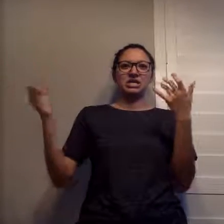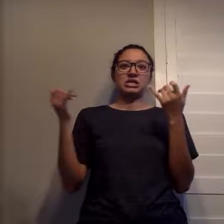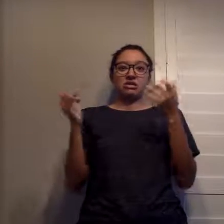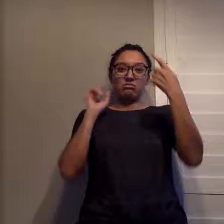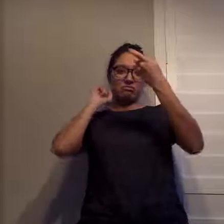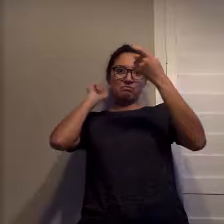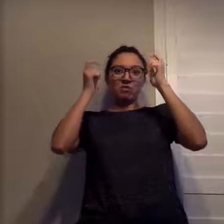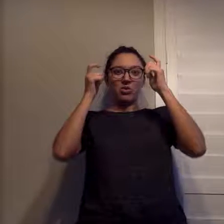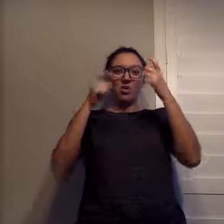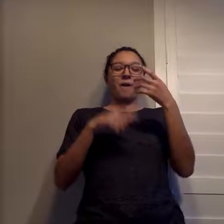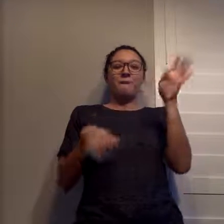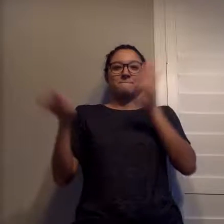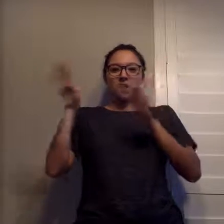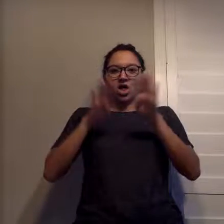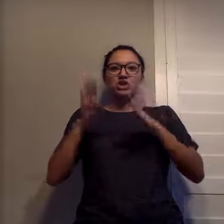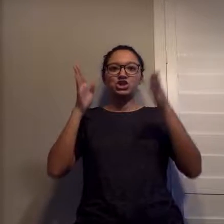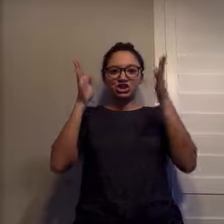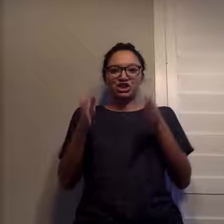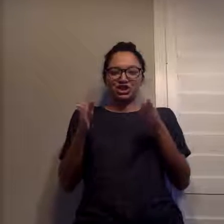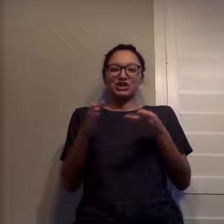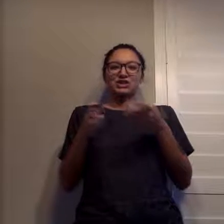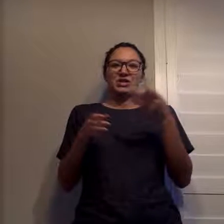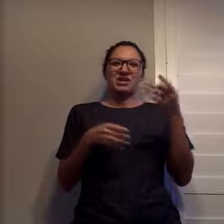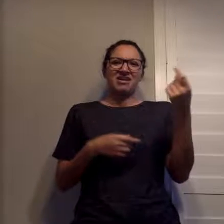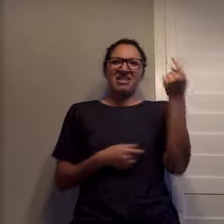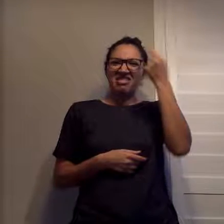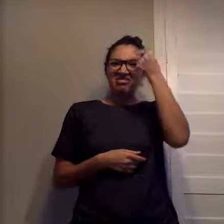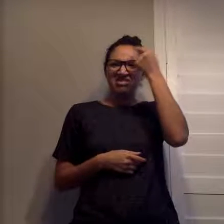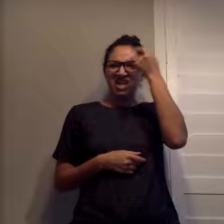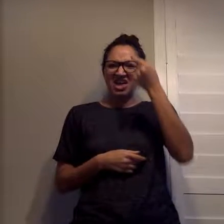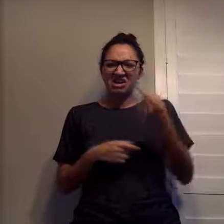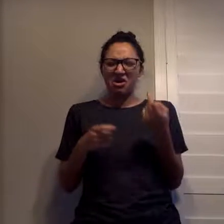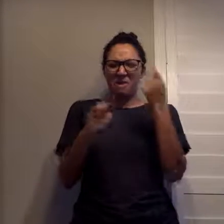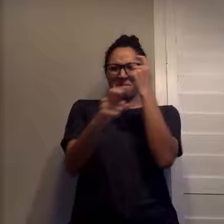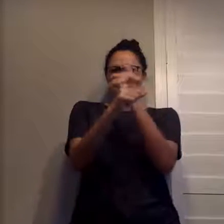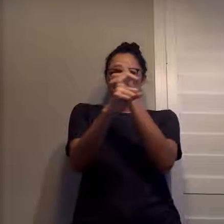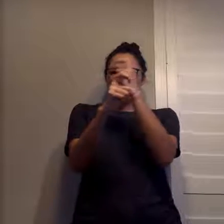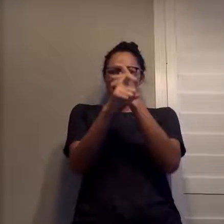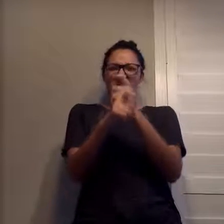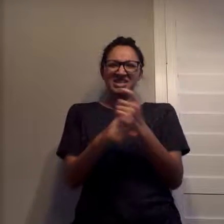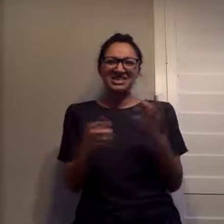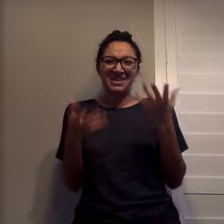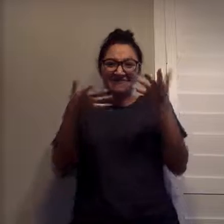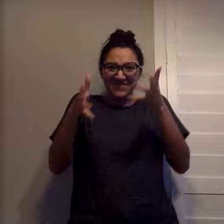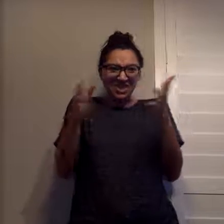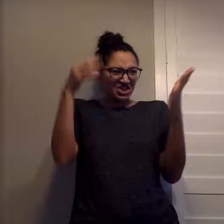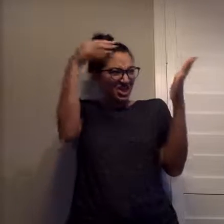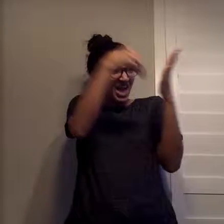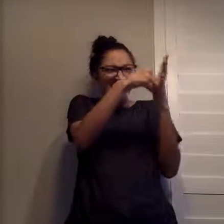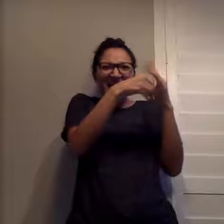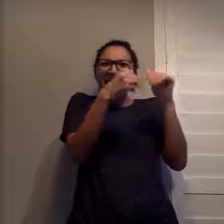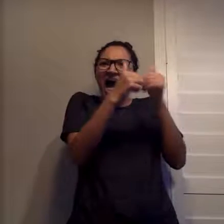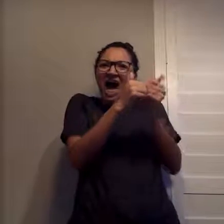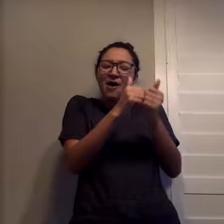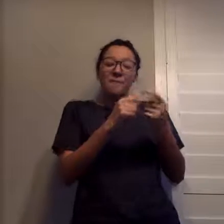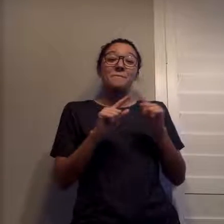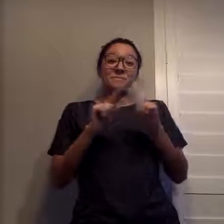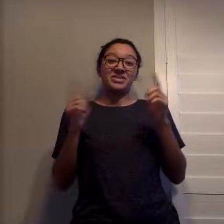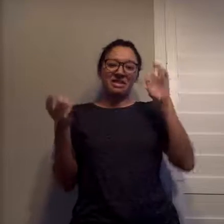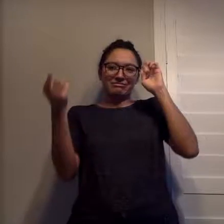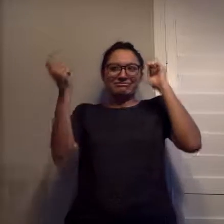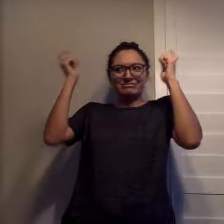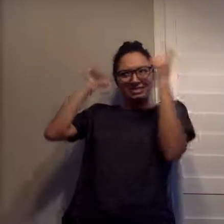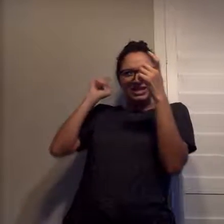up and starts freaking out. How could all that toxin have gotten into that wound already? Well, physicist brain then shows up and